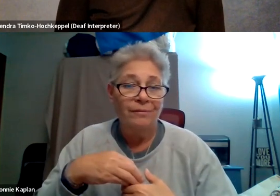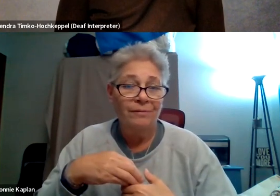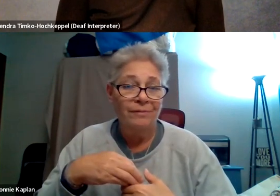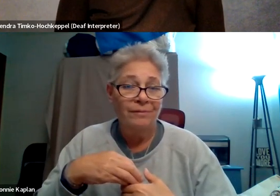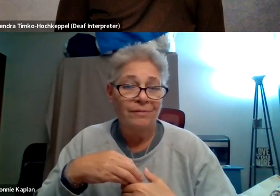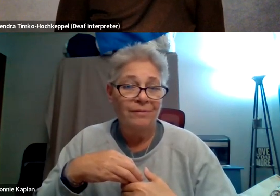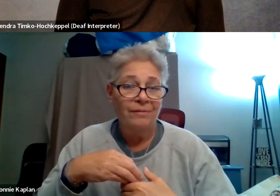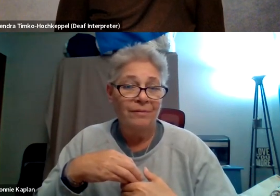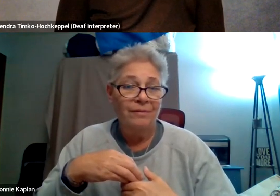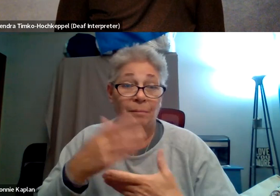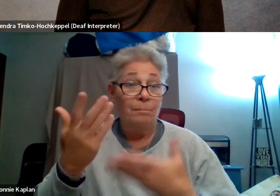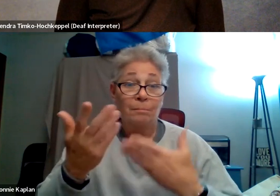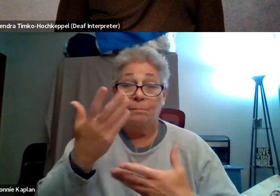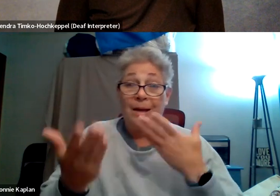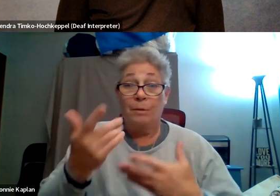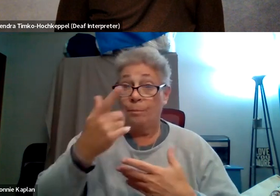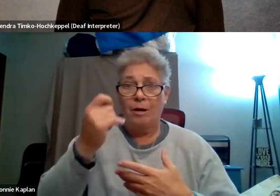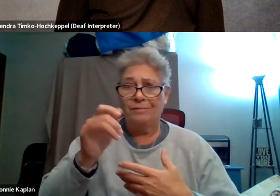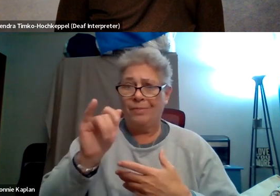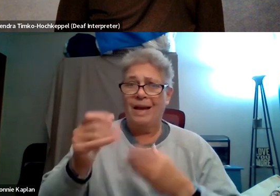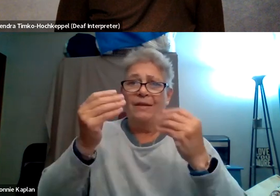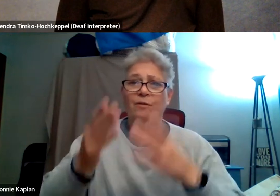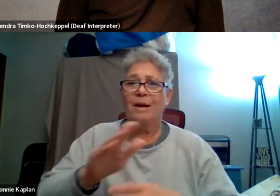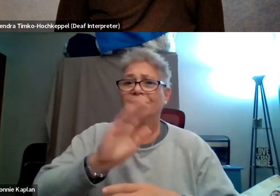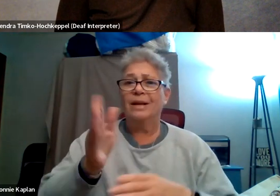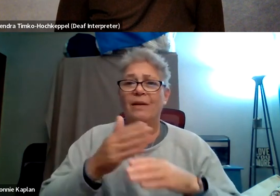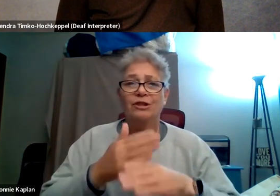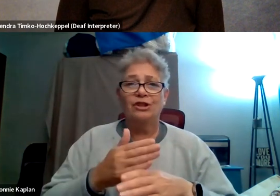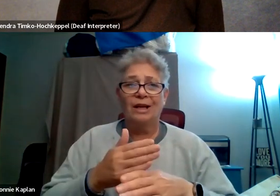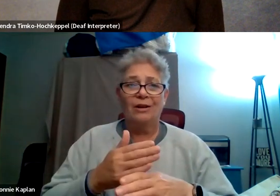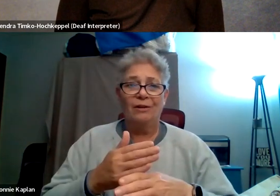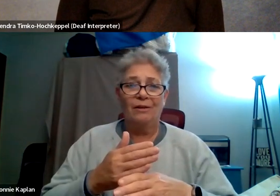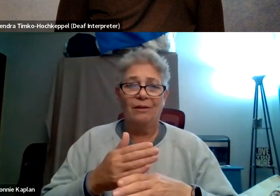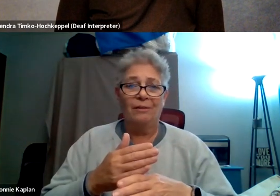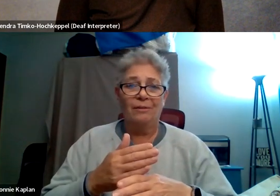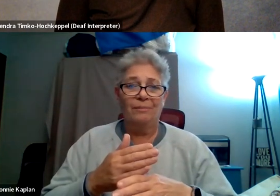what's involved in these policy and procedures? Because that information is never shared.